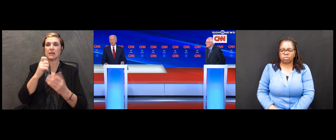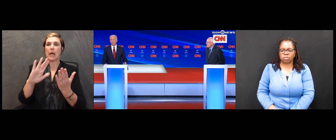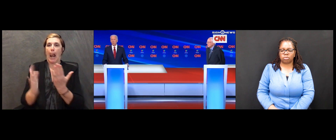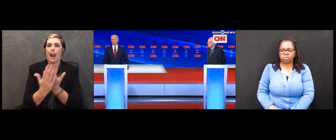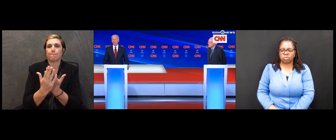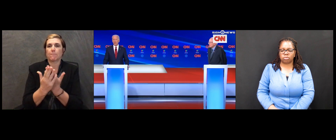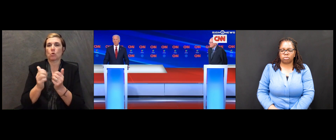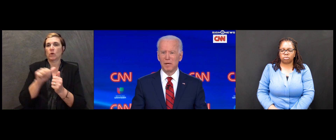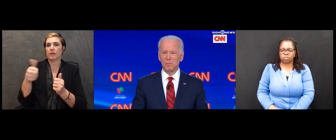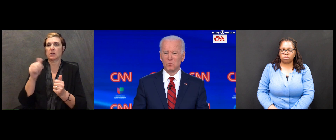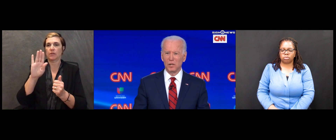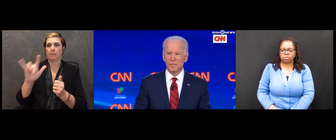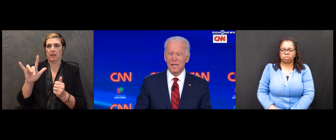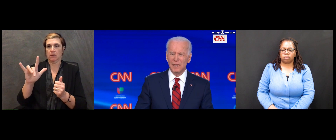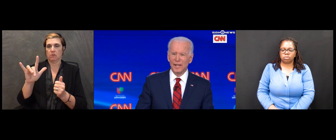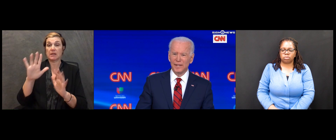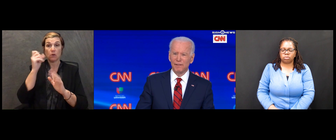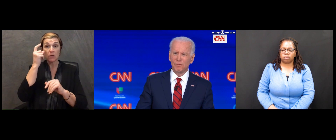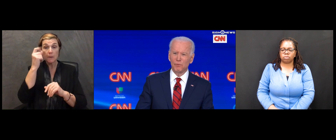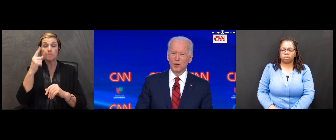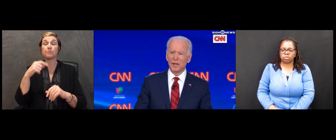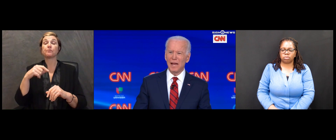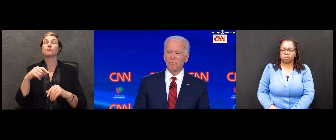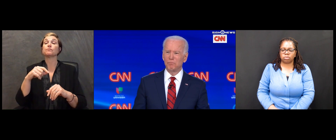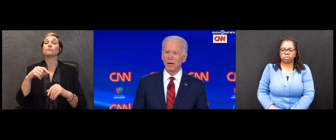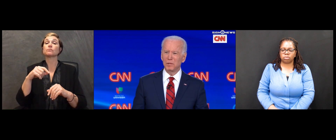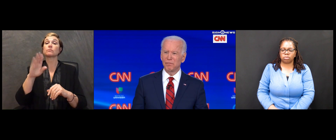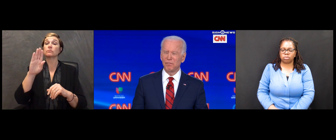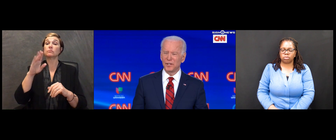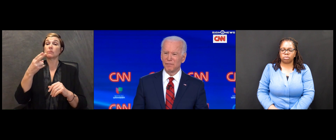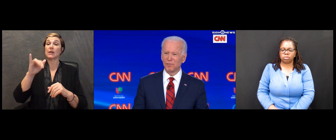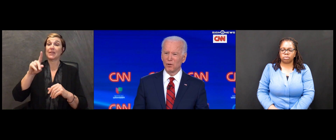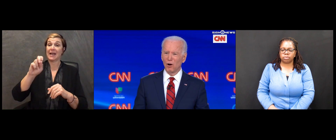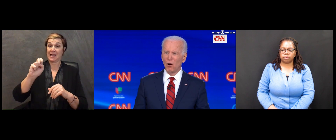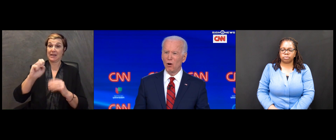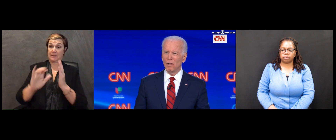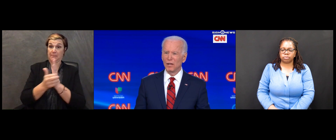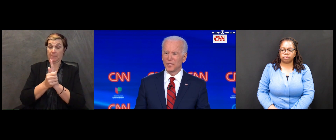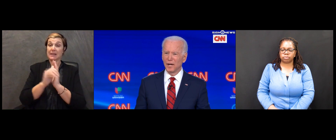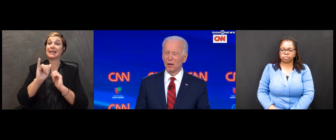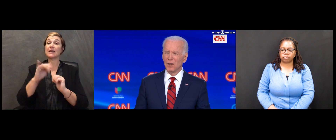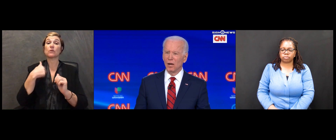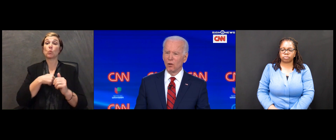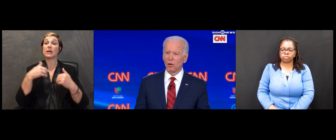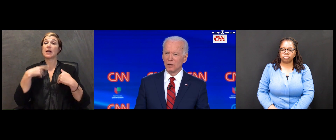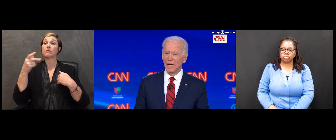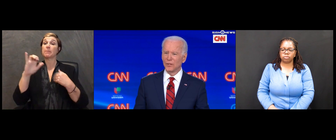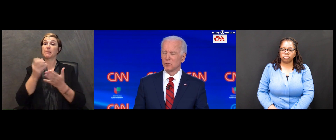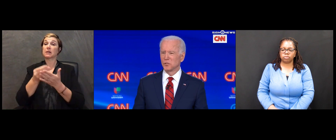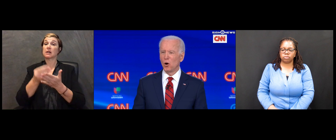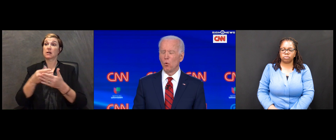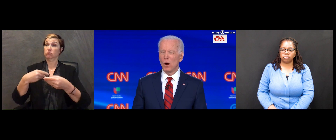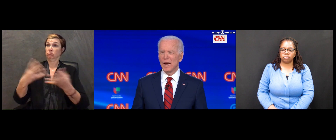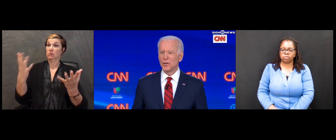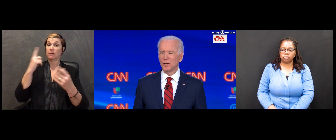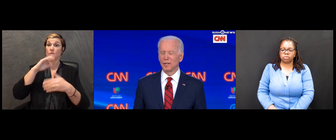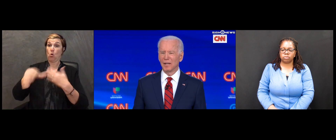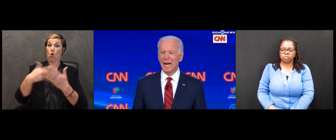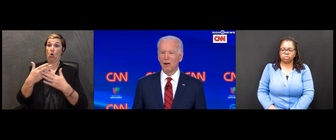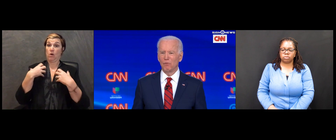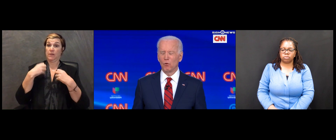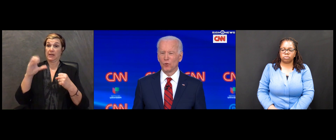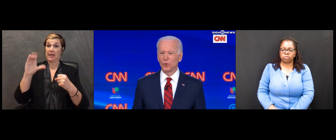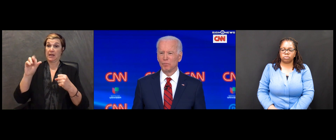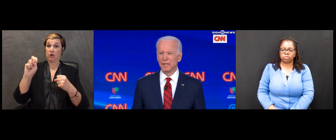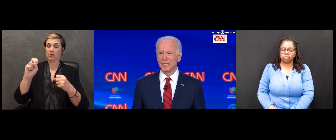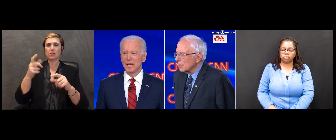came out opposed to the Hyde Amendment was that if we're going to have public funding for all health care, along the line, there is no way you could